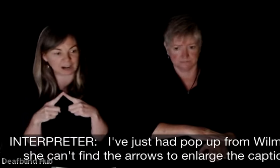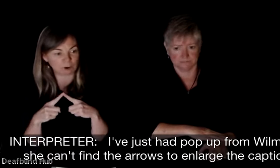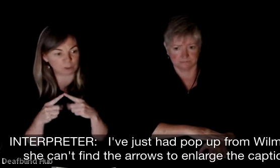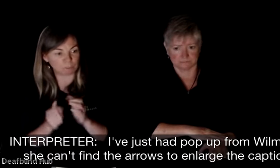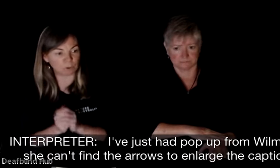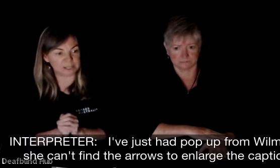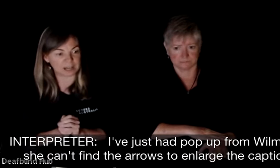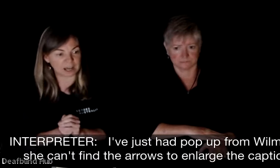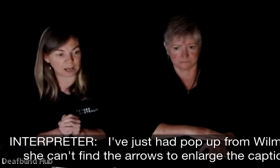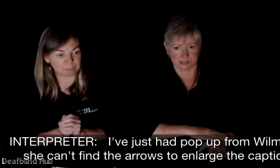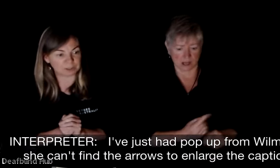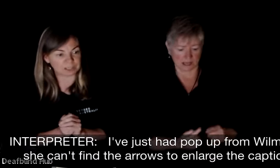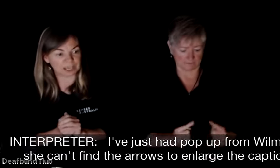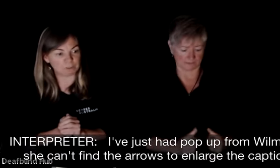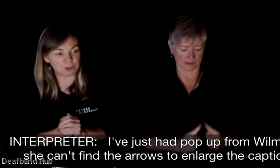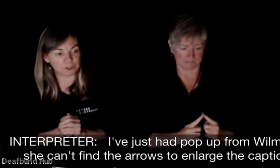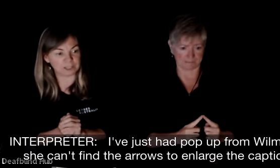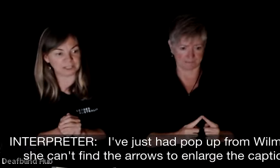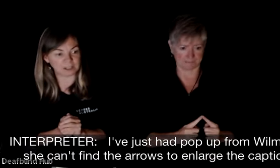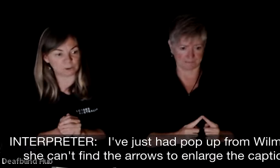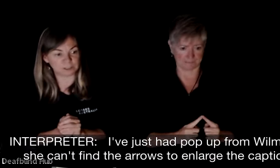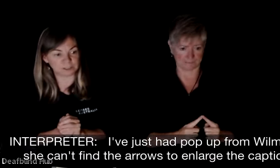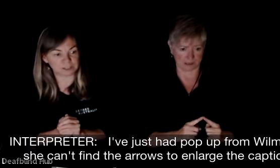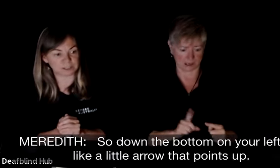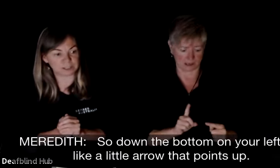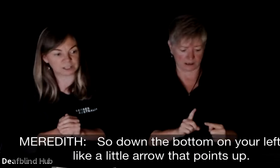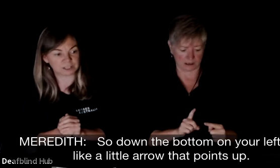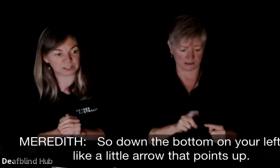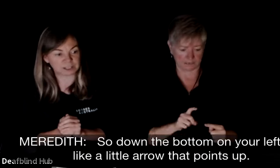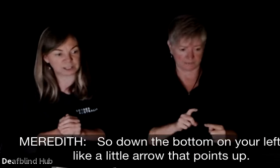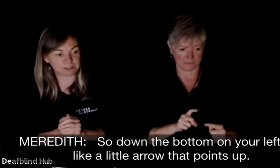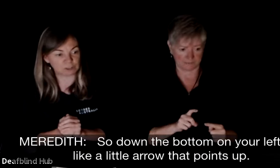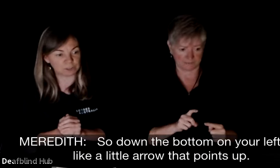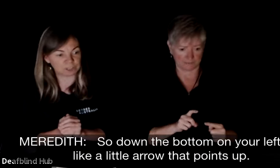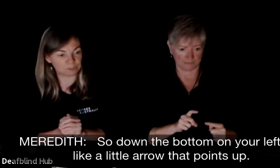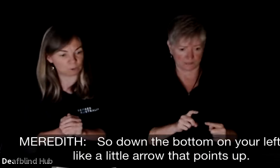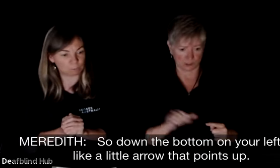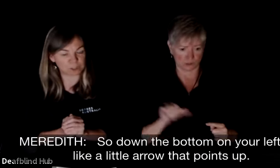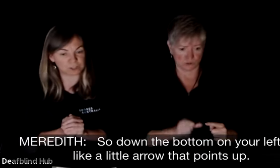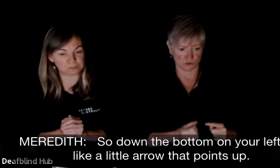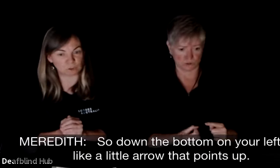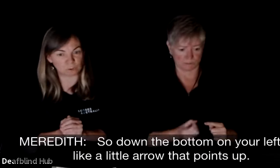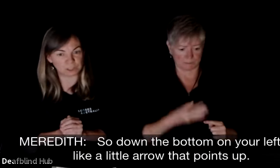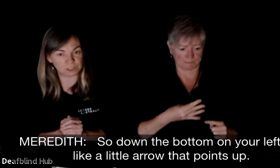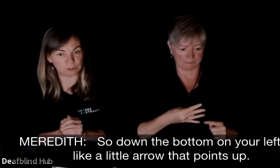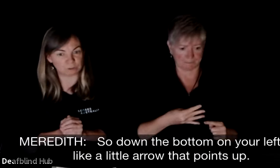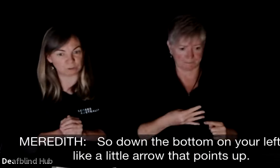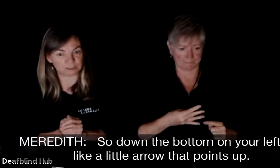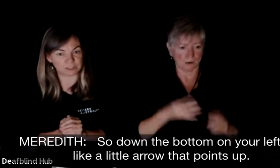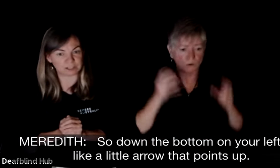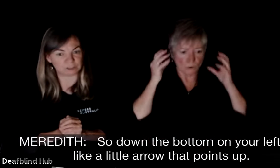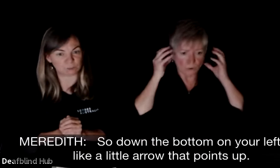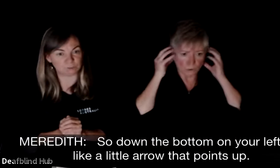little arrow that points up, and when you click on it, it should give you options of